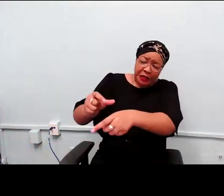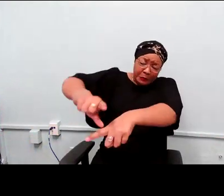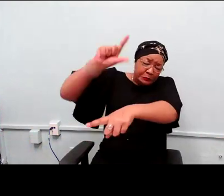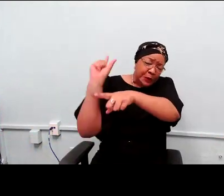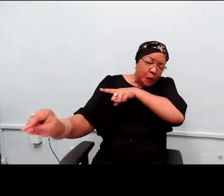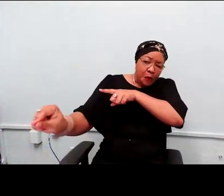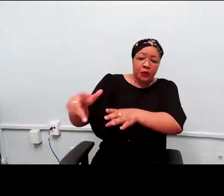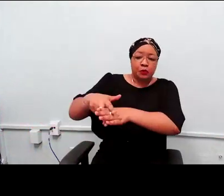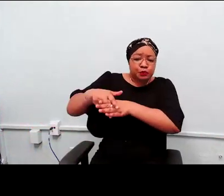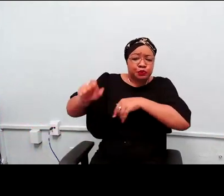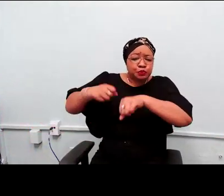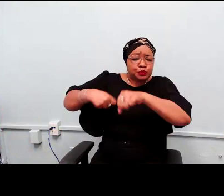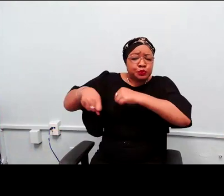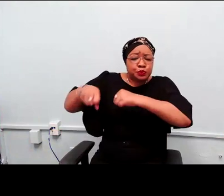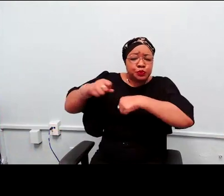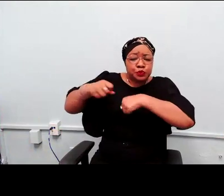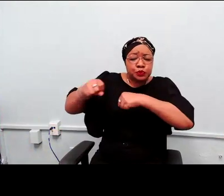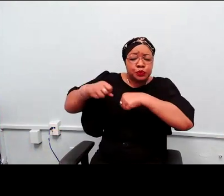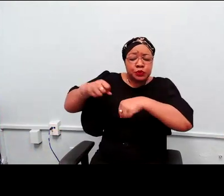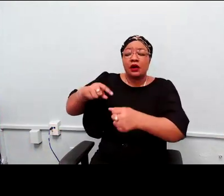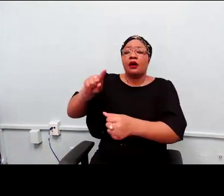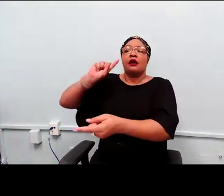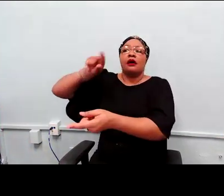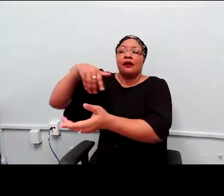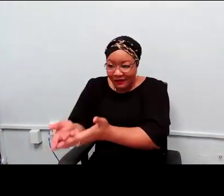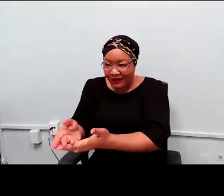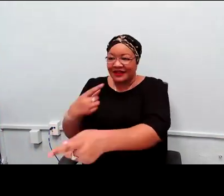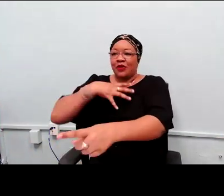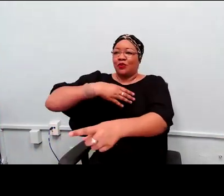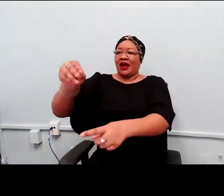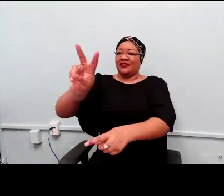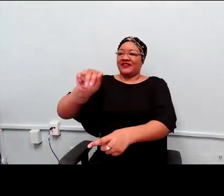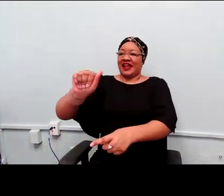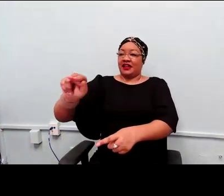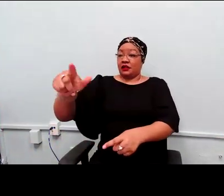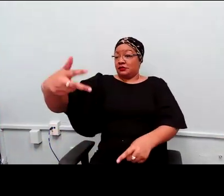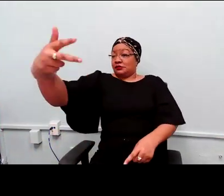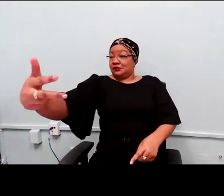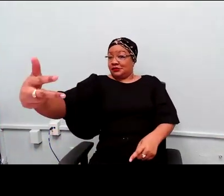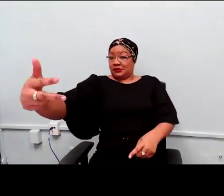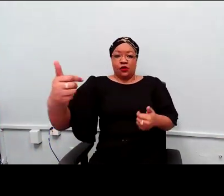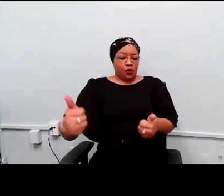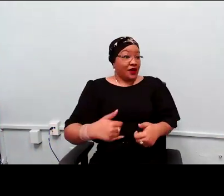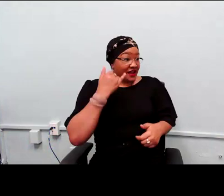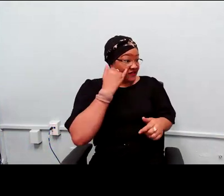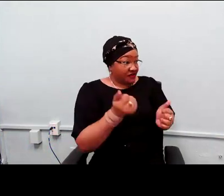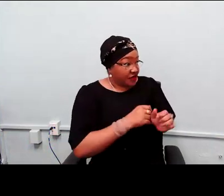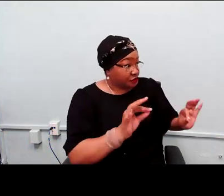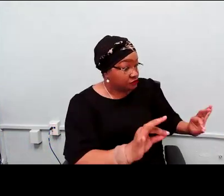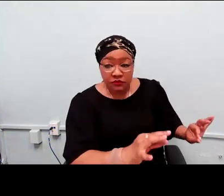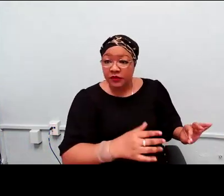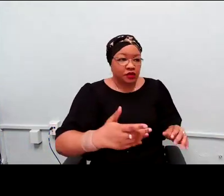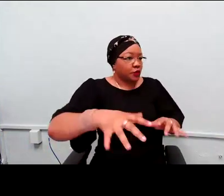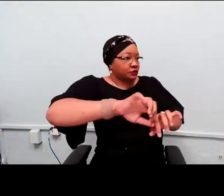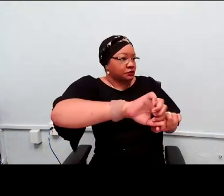was ride down the street until she saw Enrique's white van. If all was clear, he'd open the back and throw Taylor and the